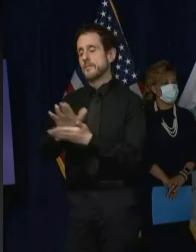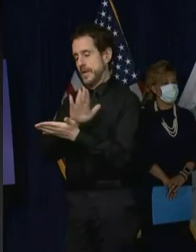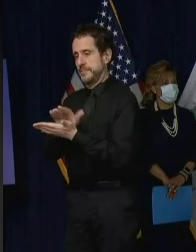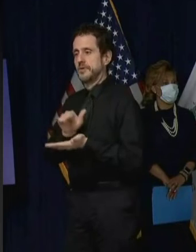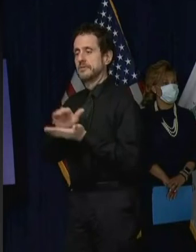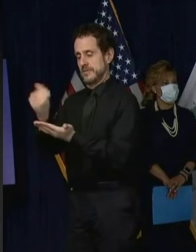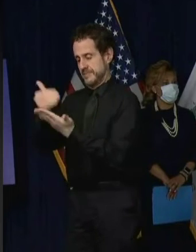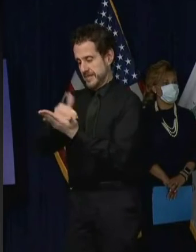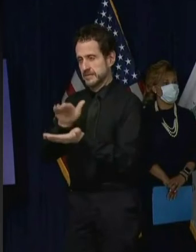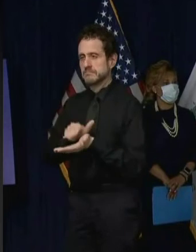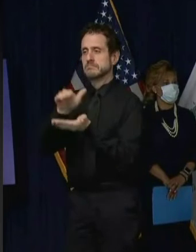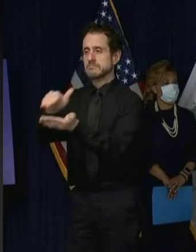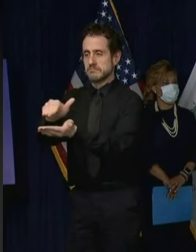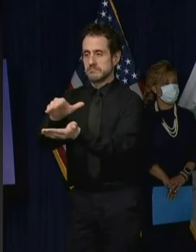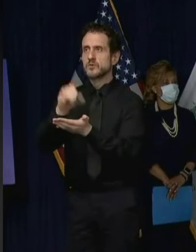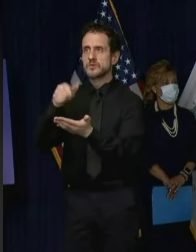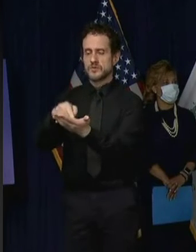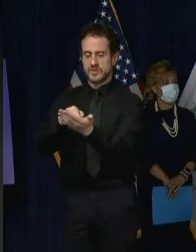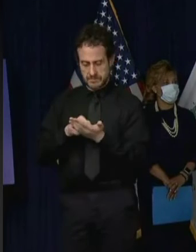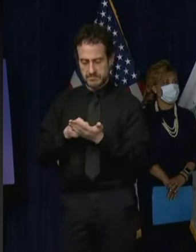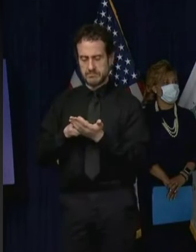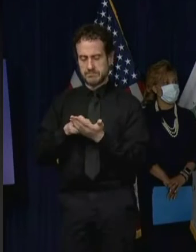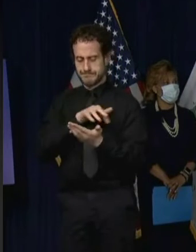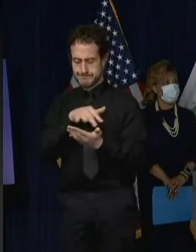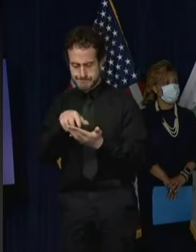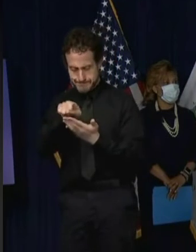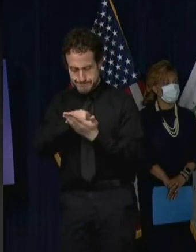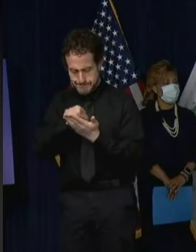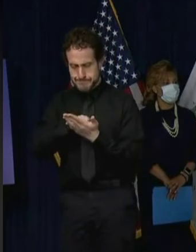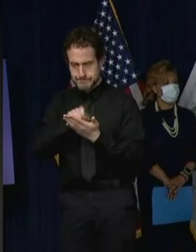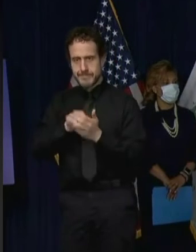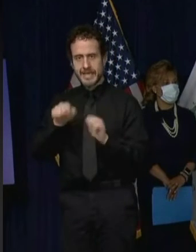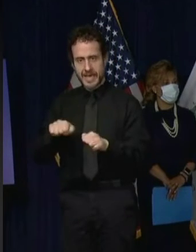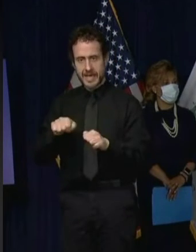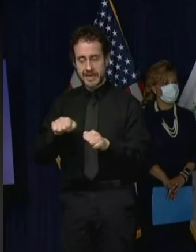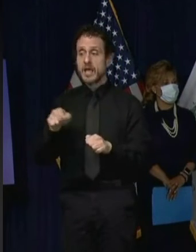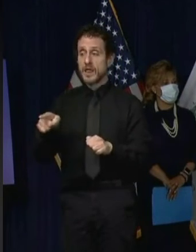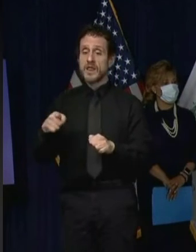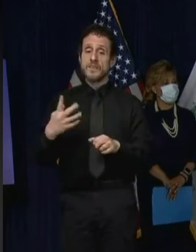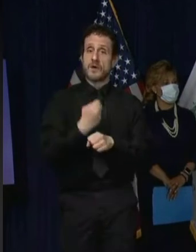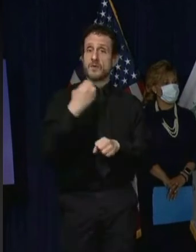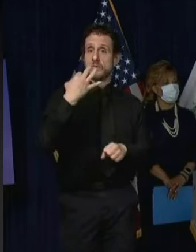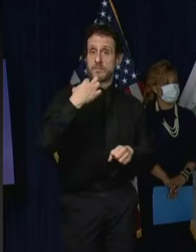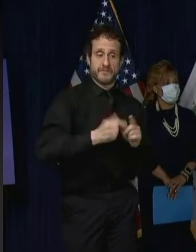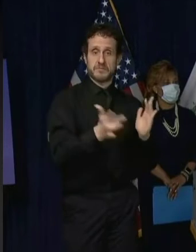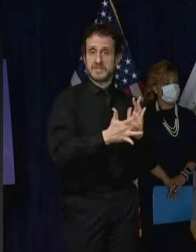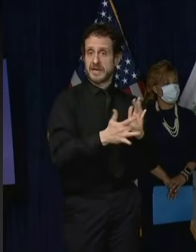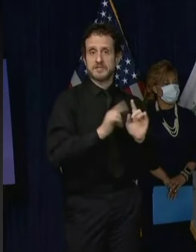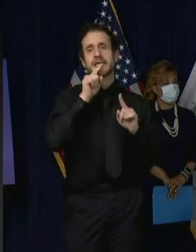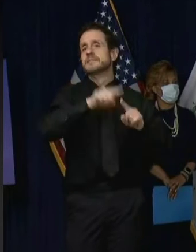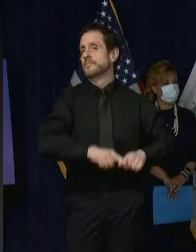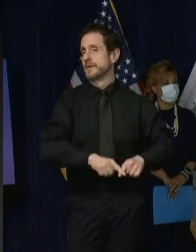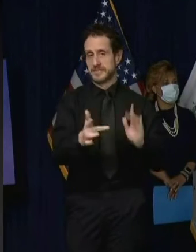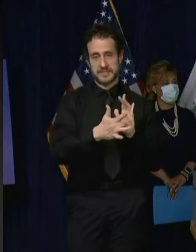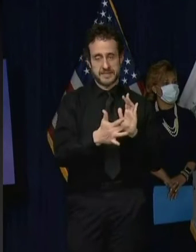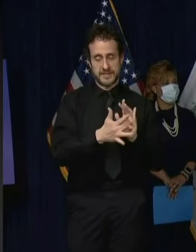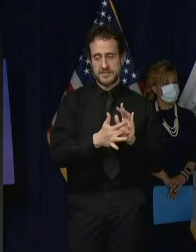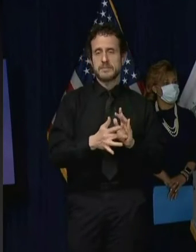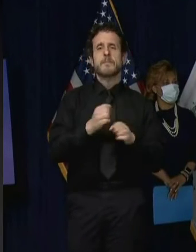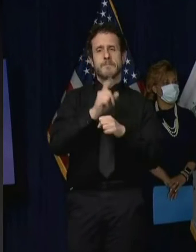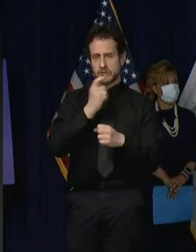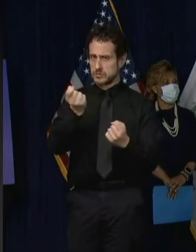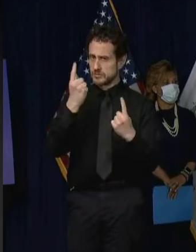making the most of technology without being reliant on technology. Be assured, Illinois students are